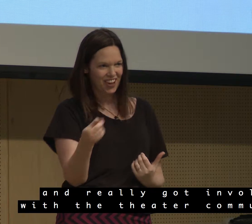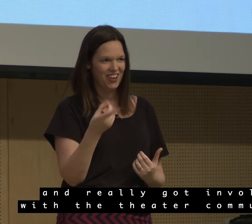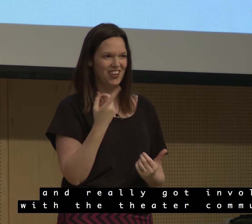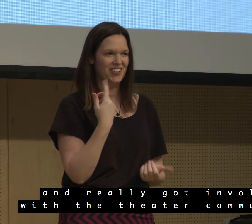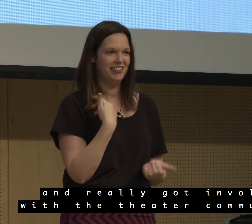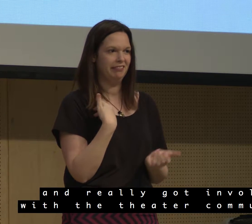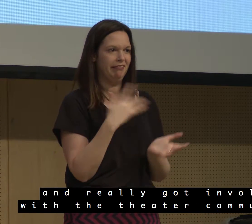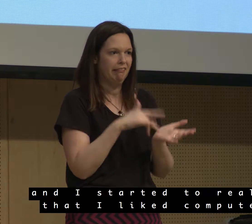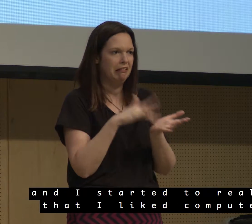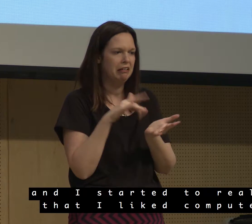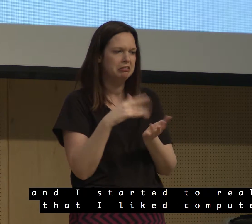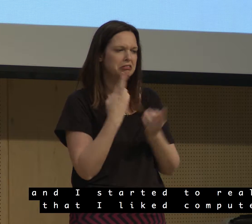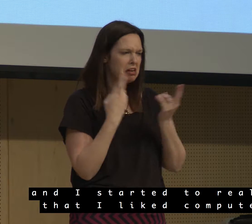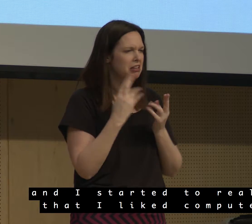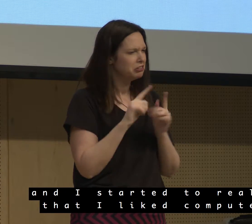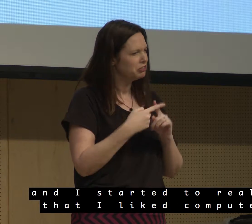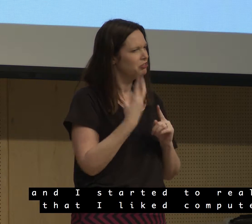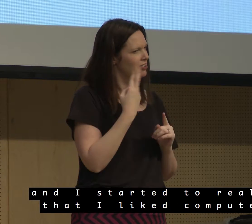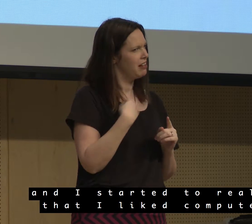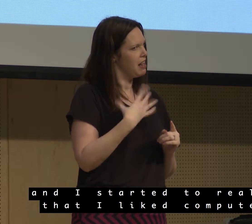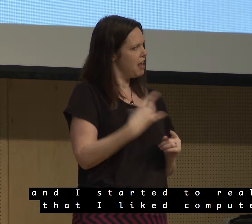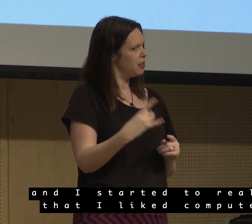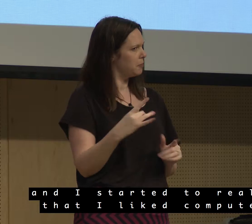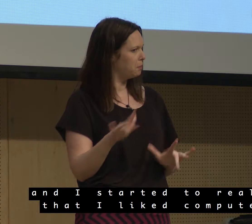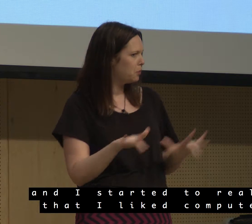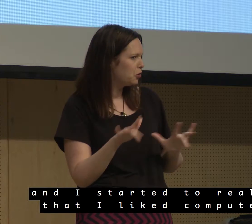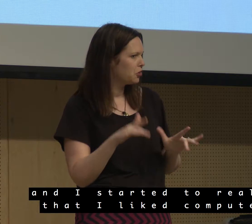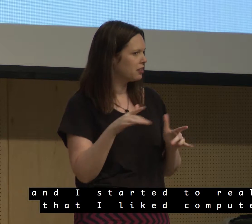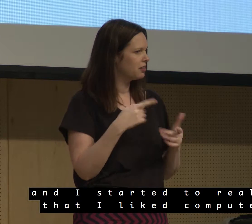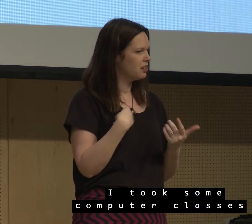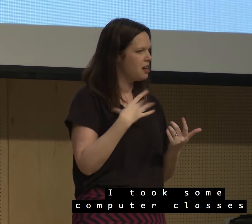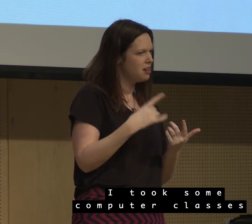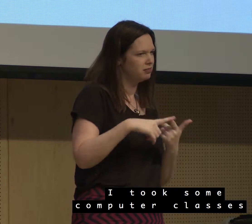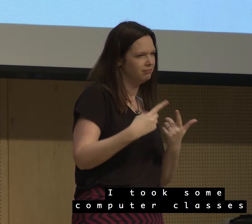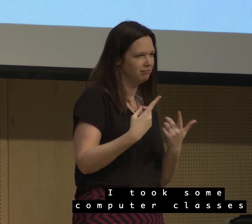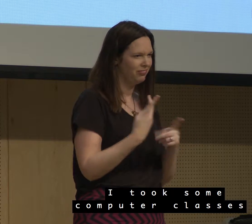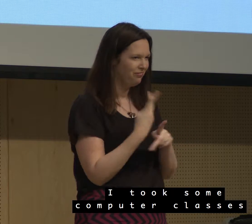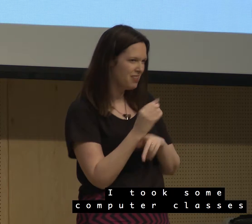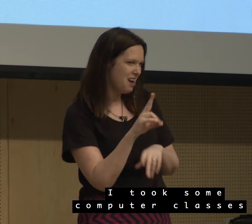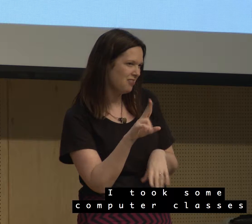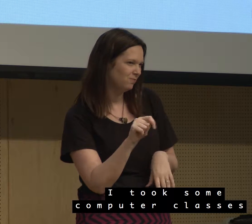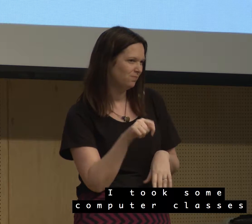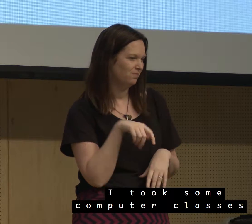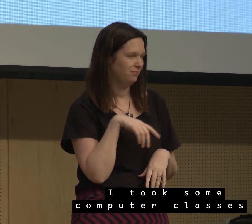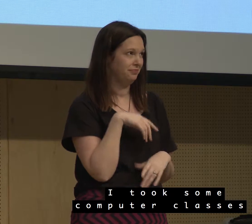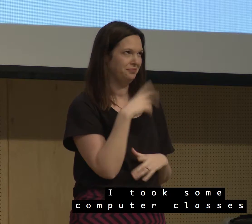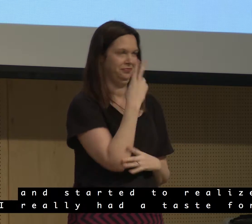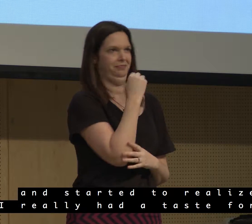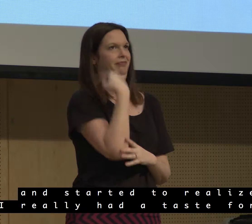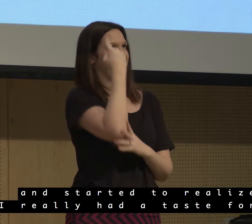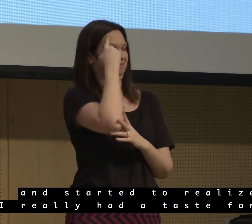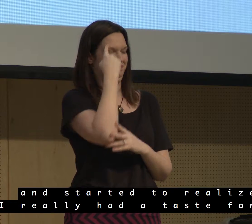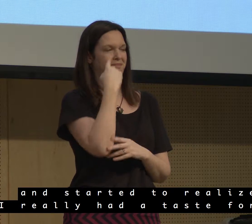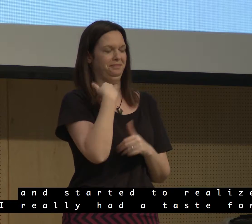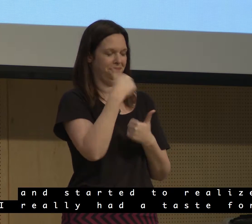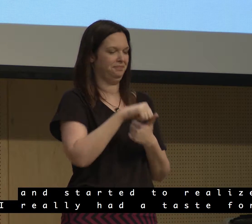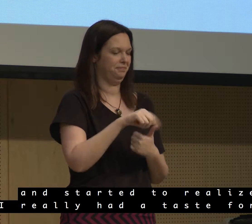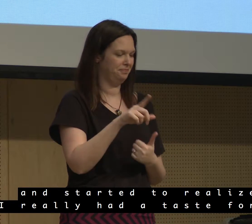community. And I started to realize that I liked computers. I took some computer classes and started to realize that